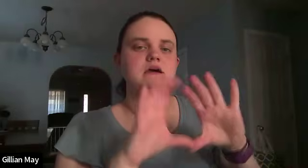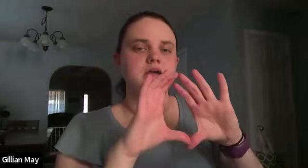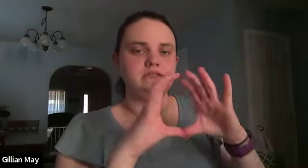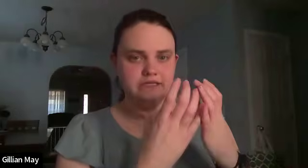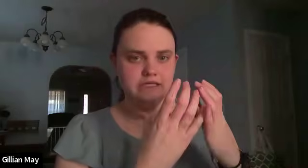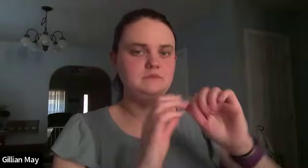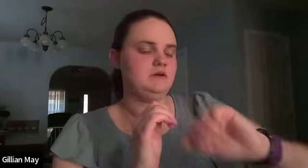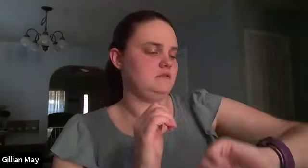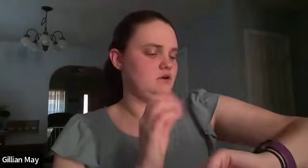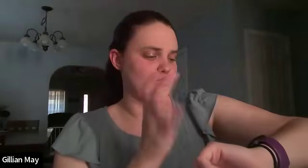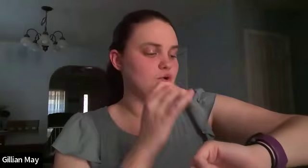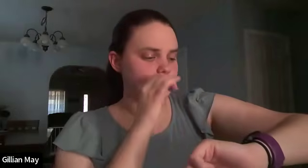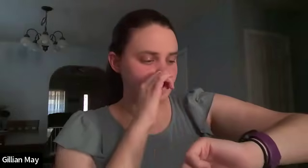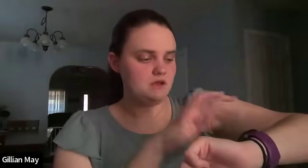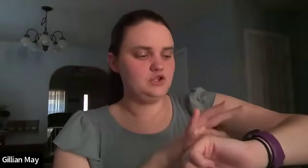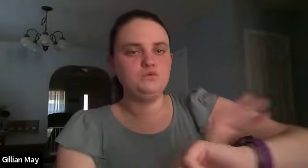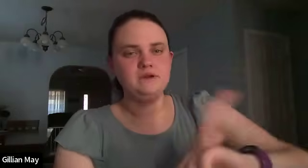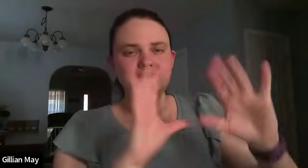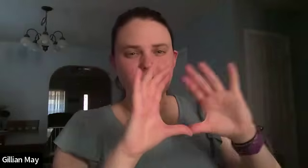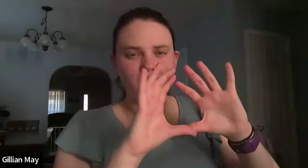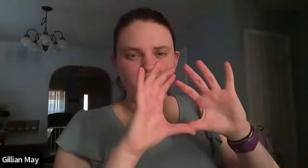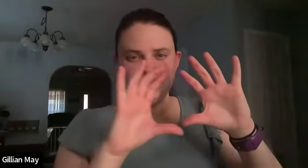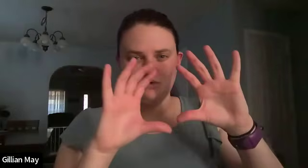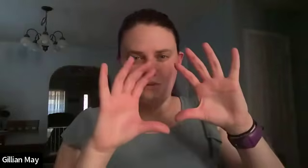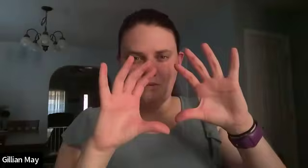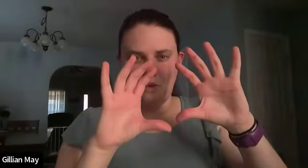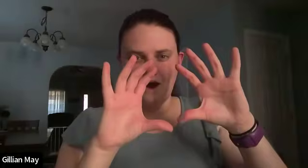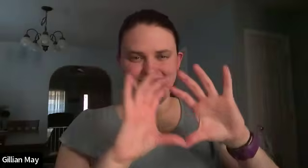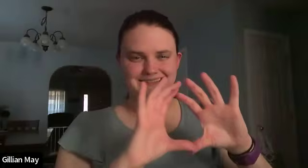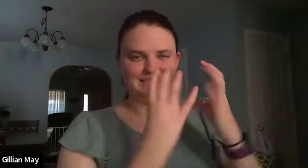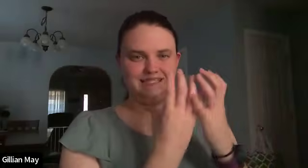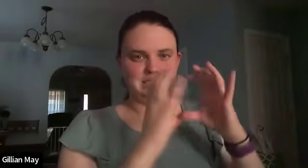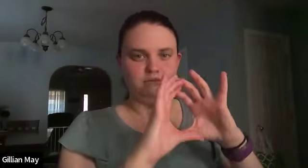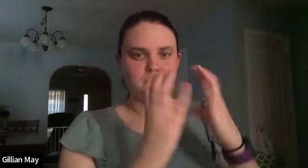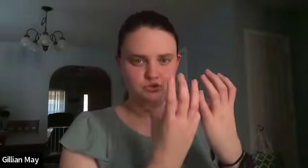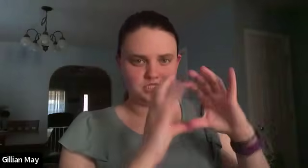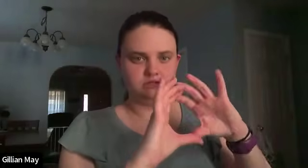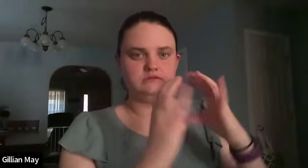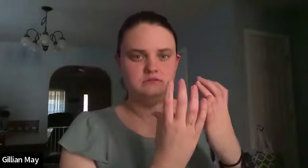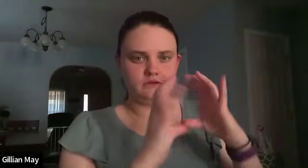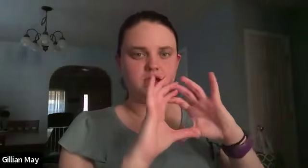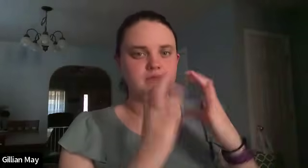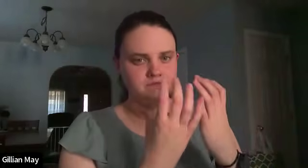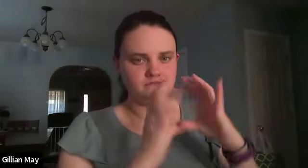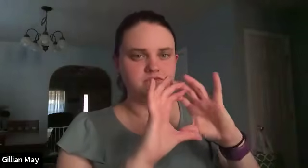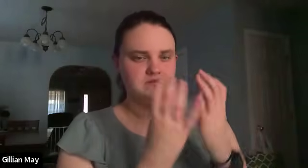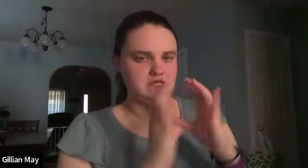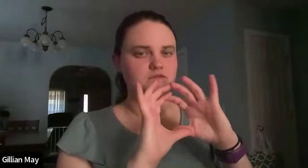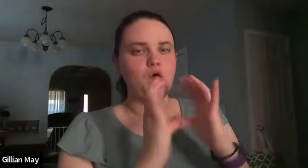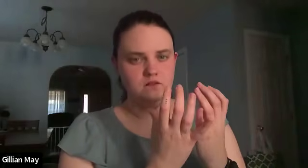a team, a group, you would keep it that general wide C motion. Okay? That's like for all of